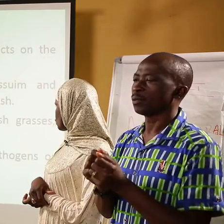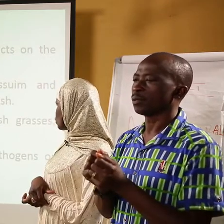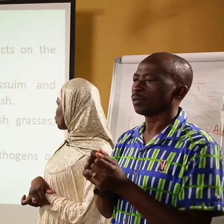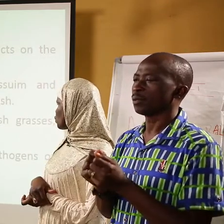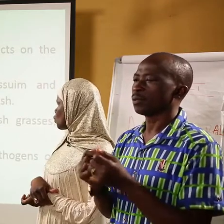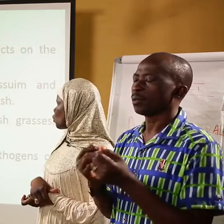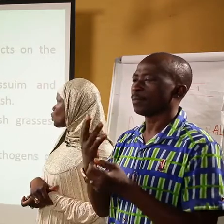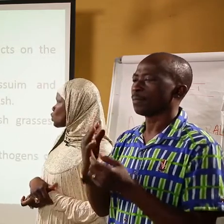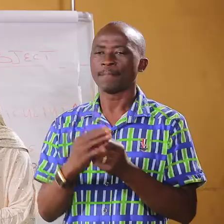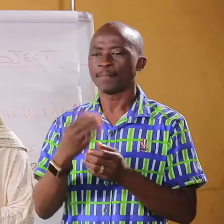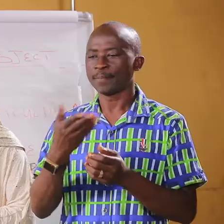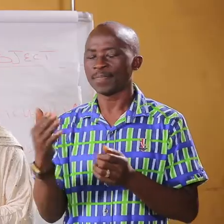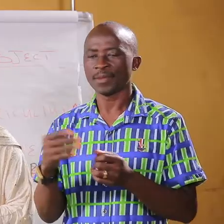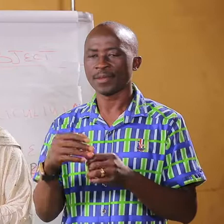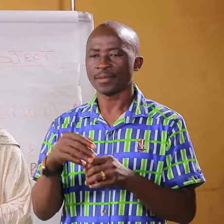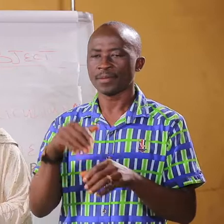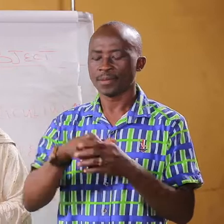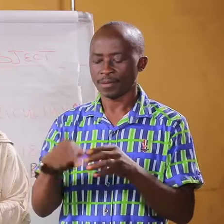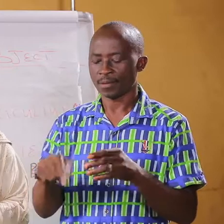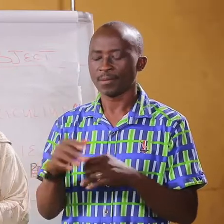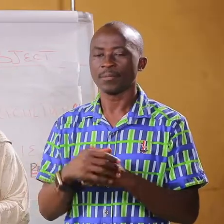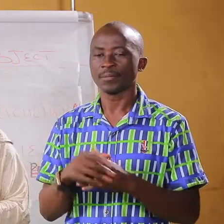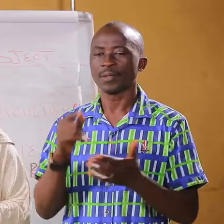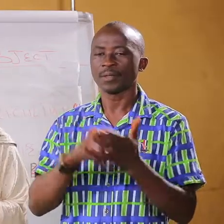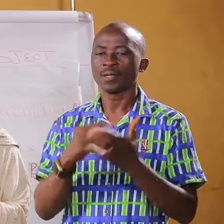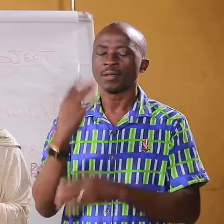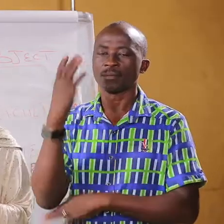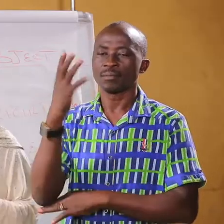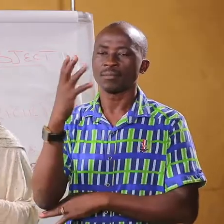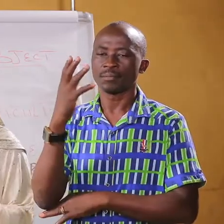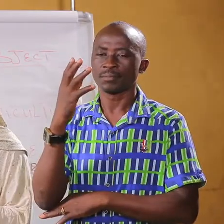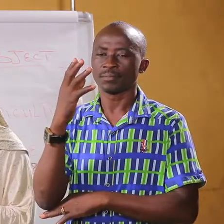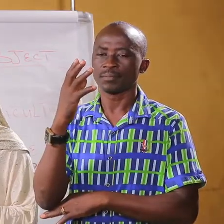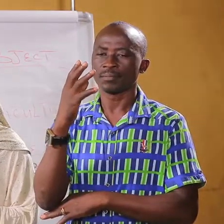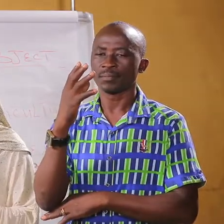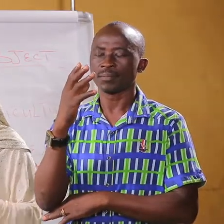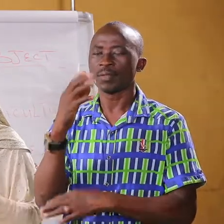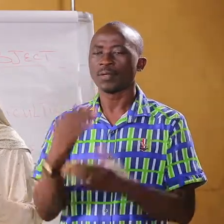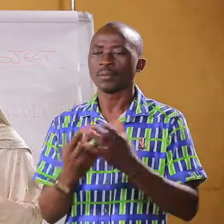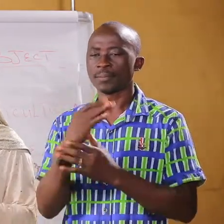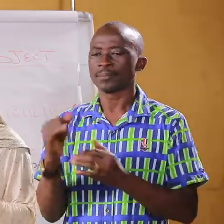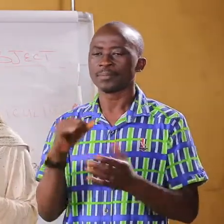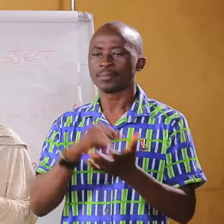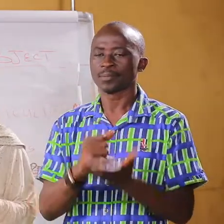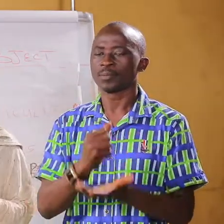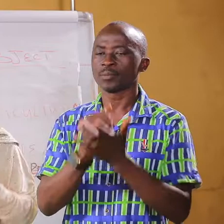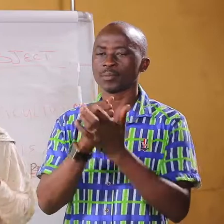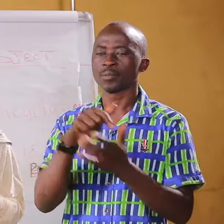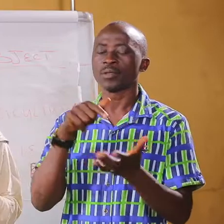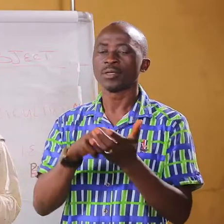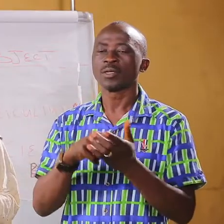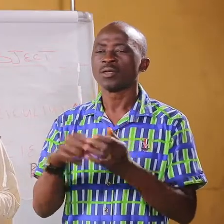soil-borne pathogen or germs. This burning, it helps or it assists in burning or in